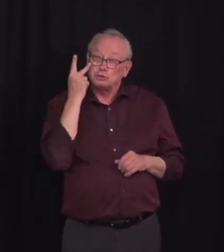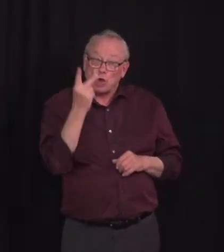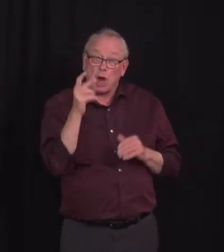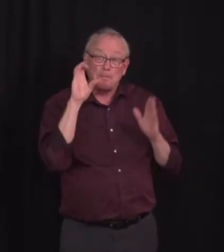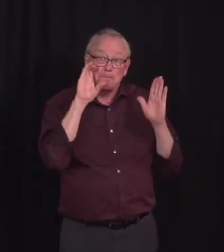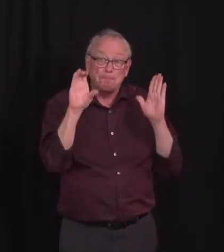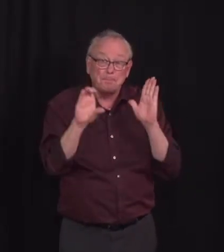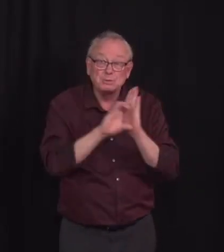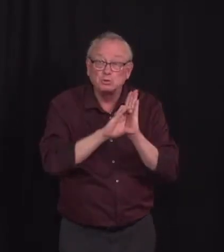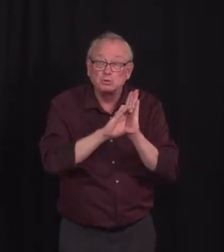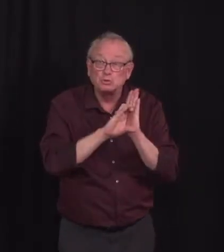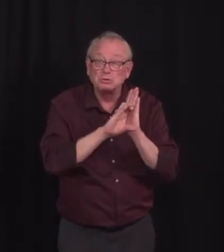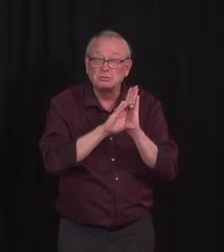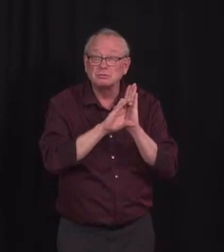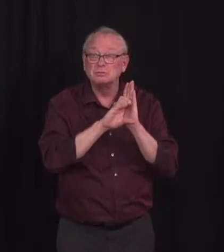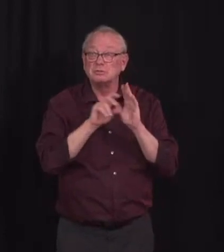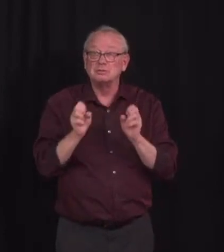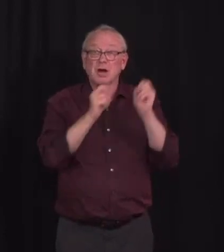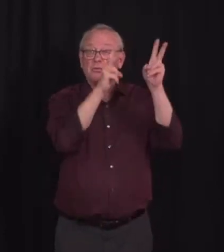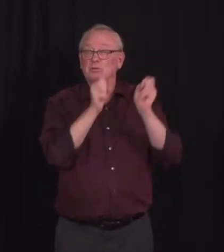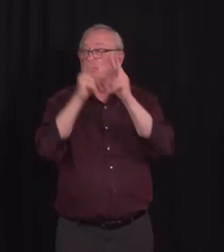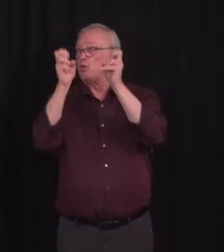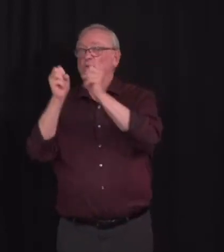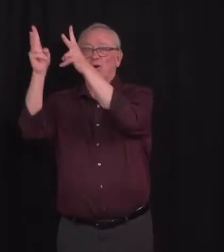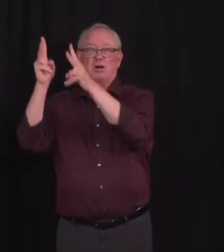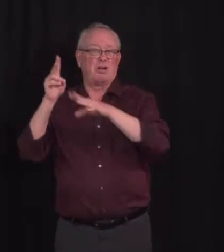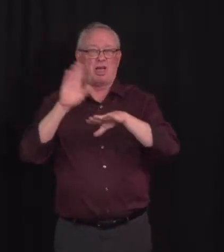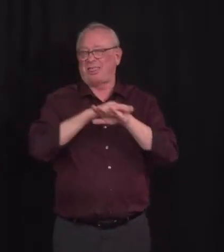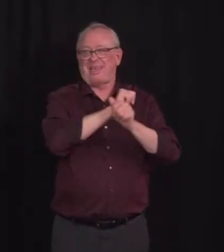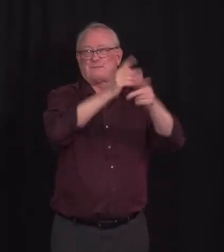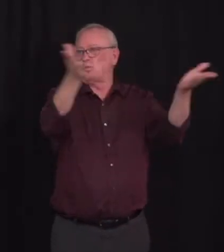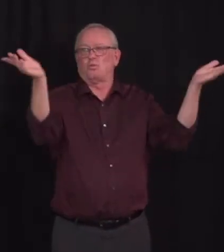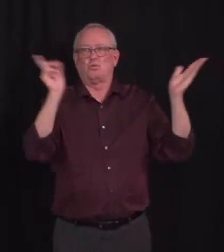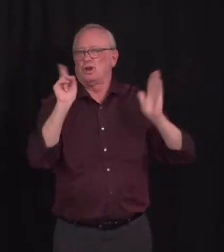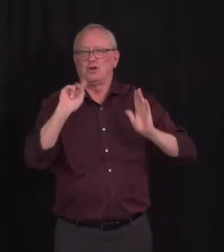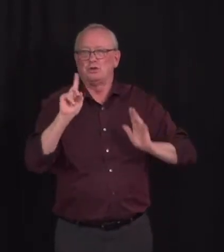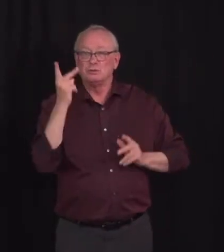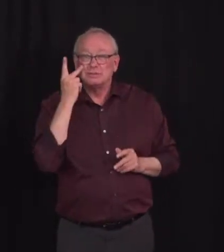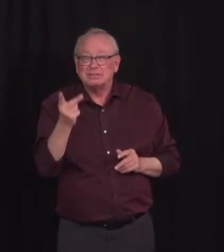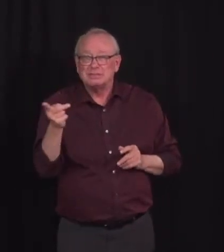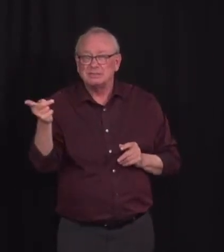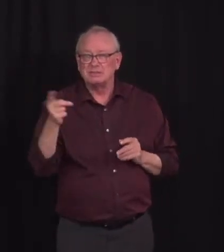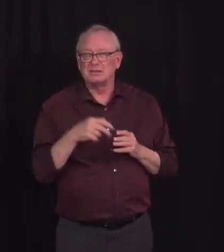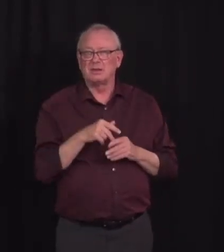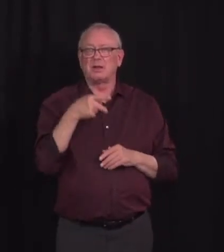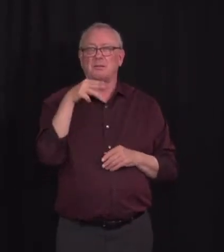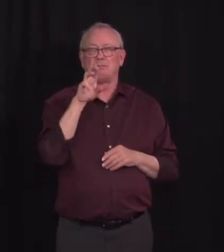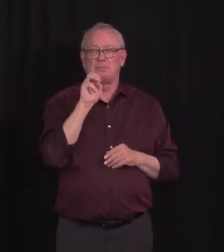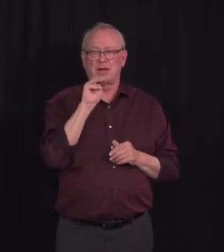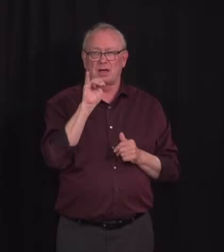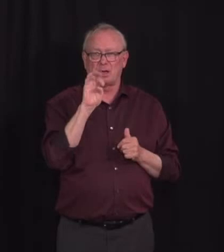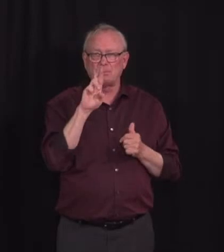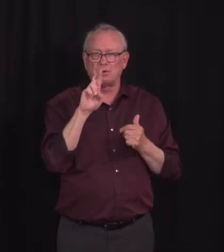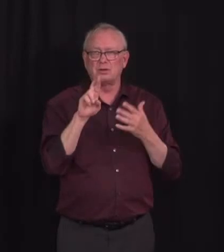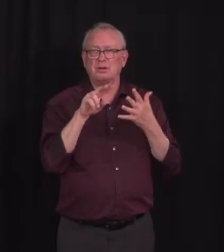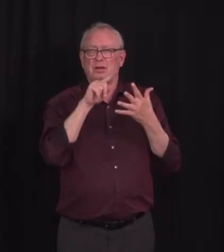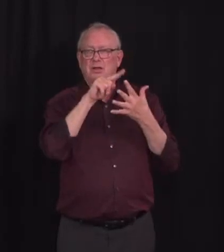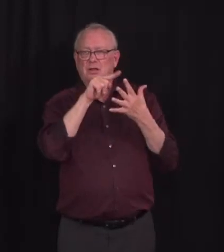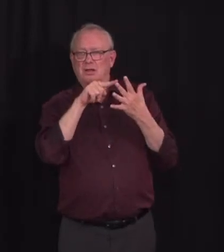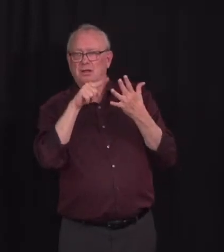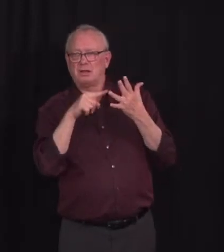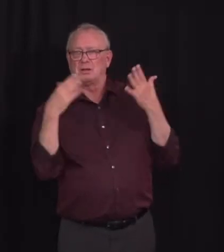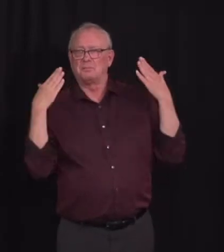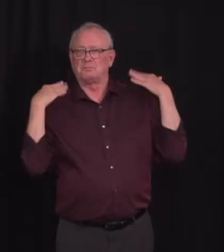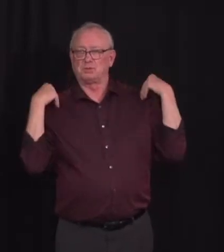internet, was the Premier and his 3 cabinet ministers and his staff members complying with the rules for outdoor